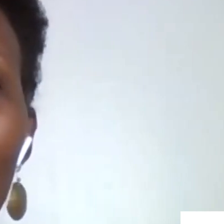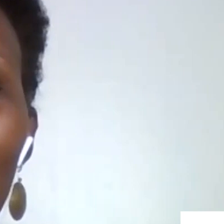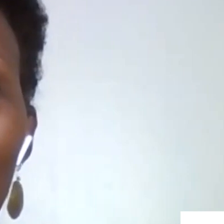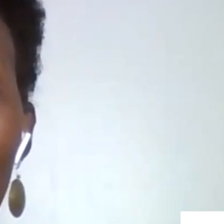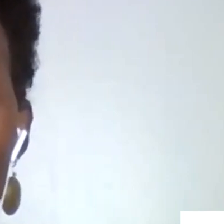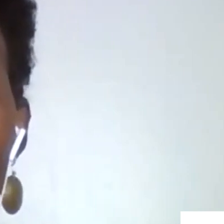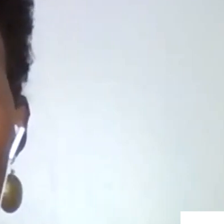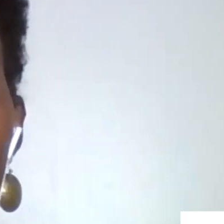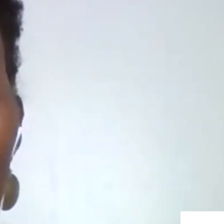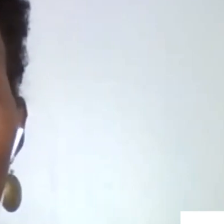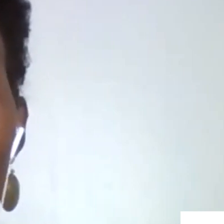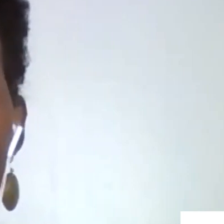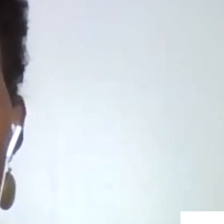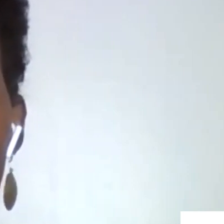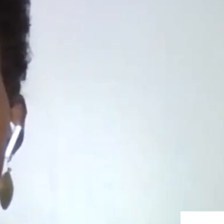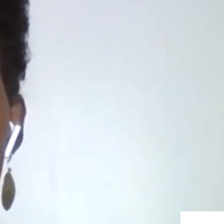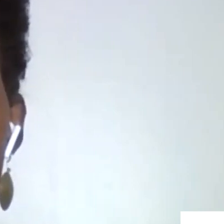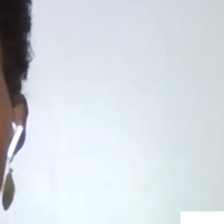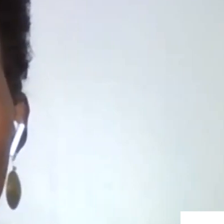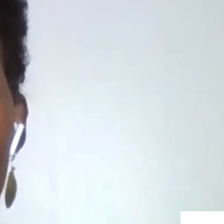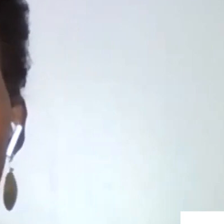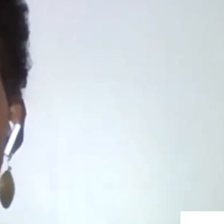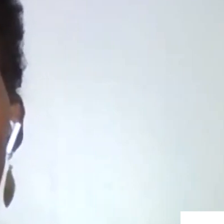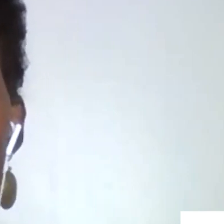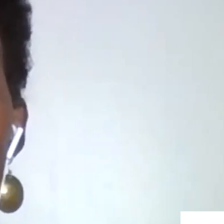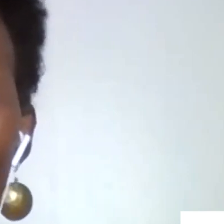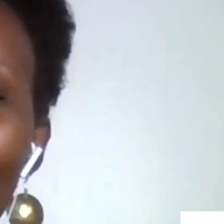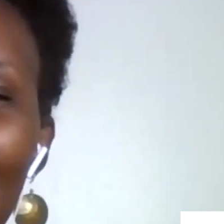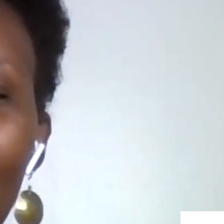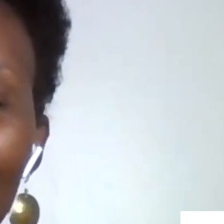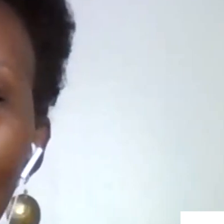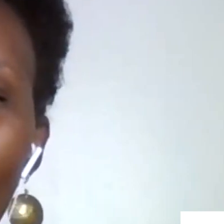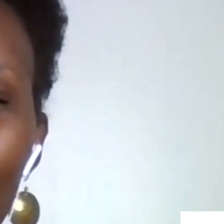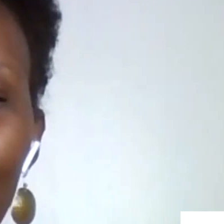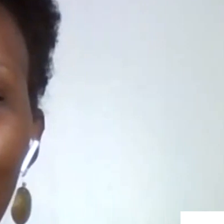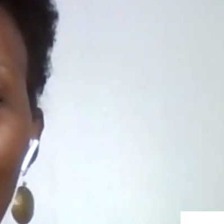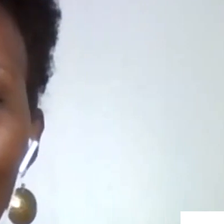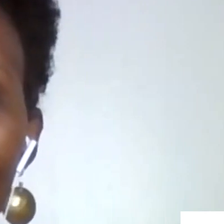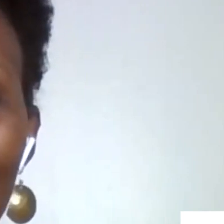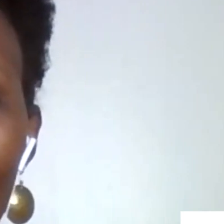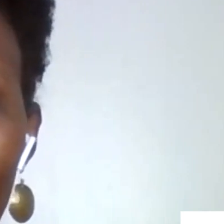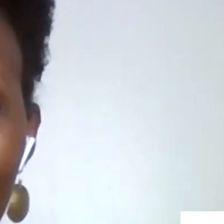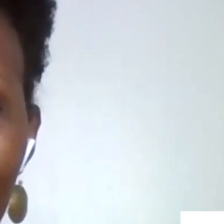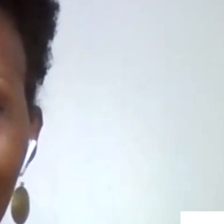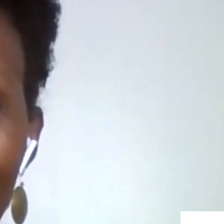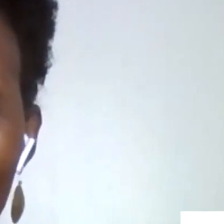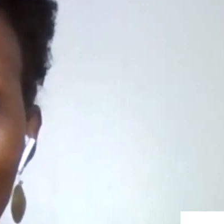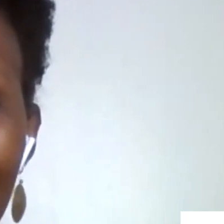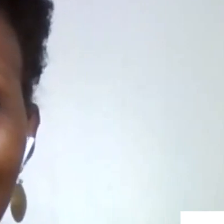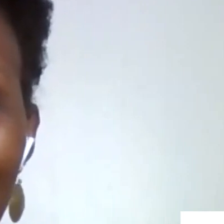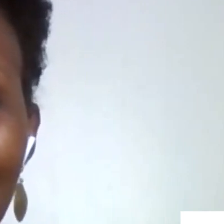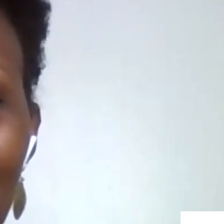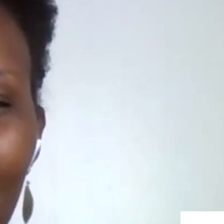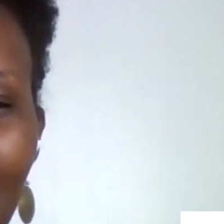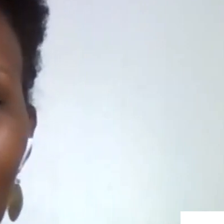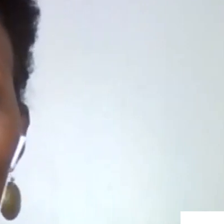when we go to Mombasa, or if you're coastarian, and you know that mabuyu from Costo is different,